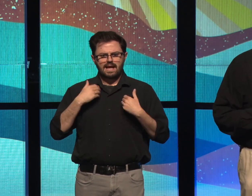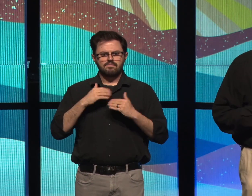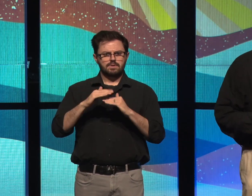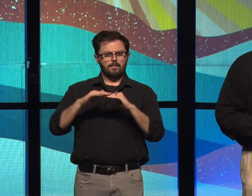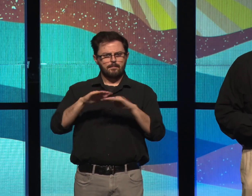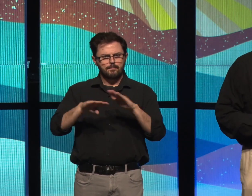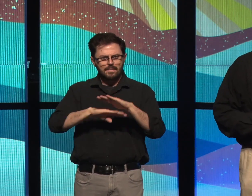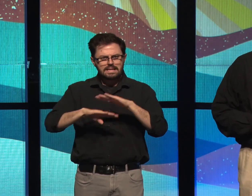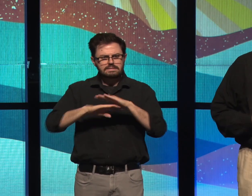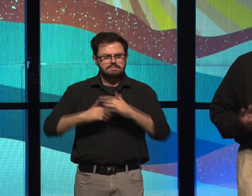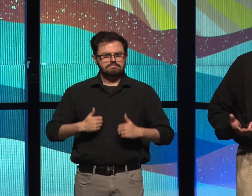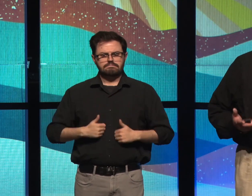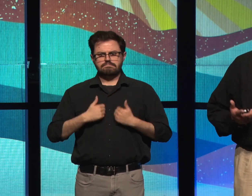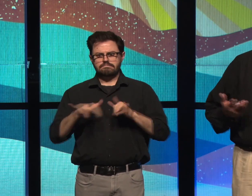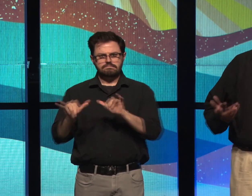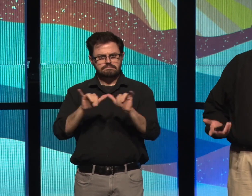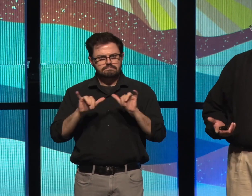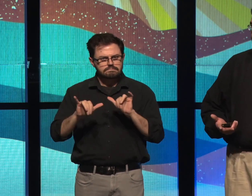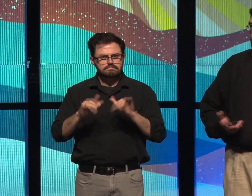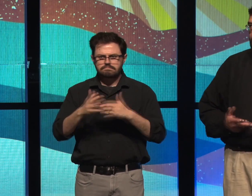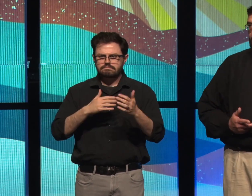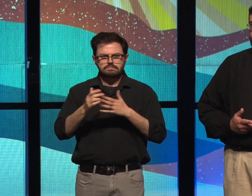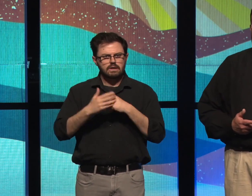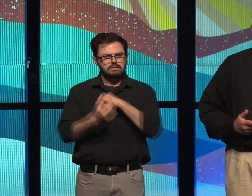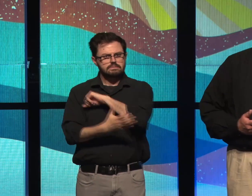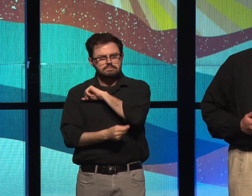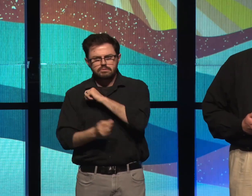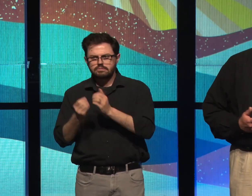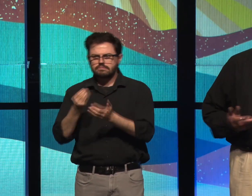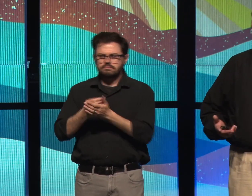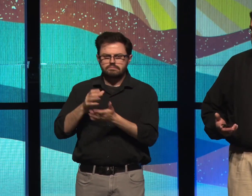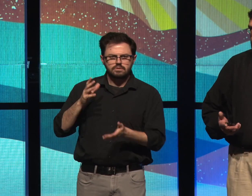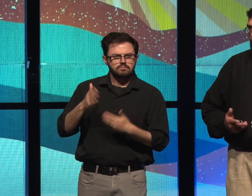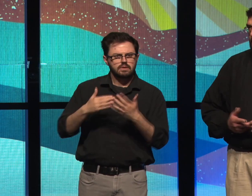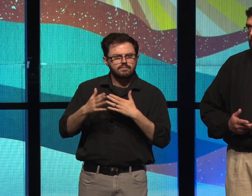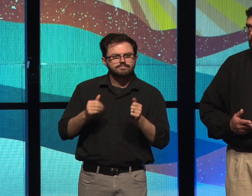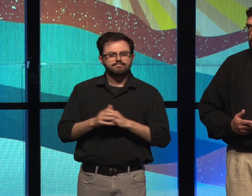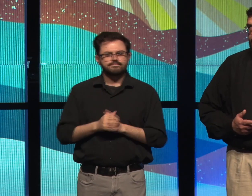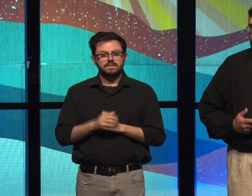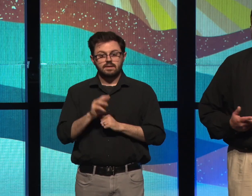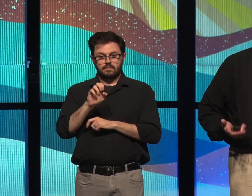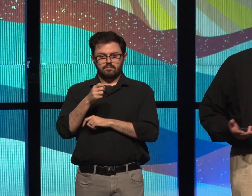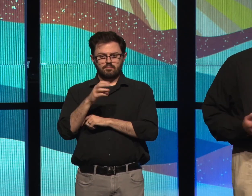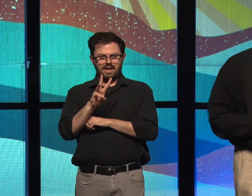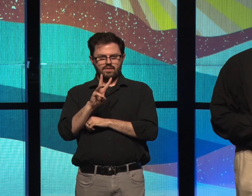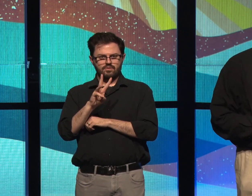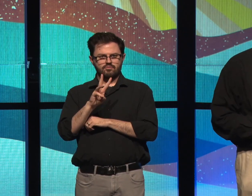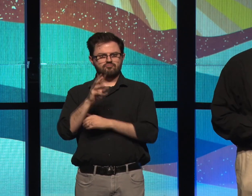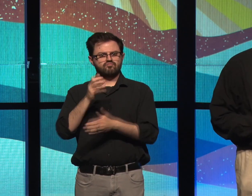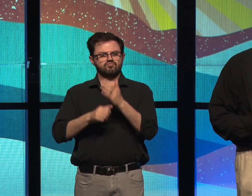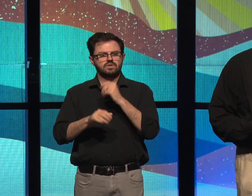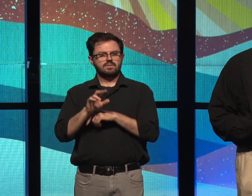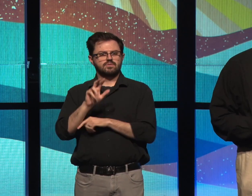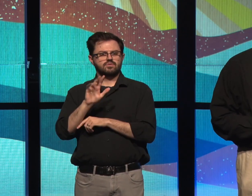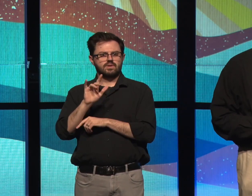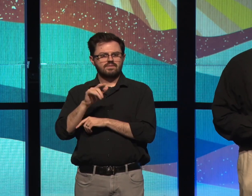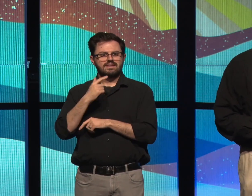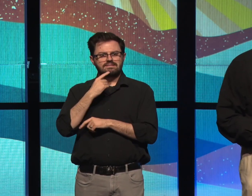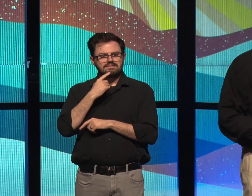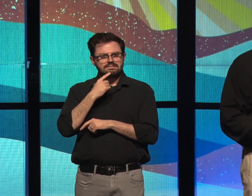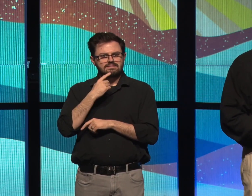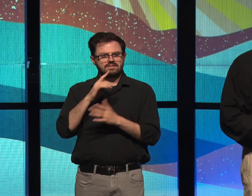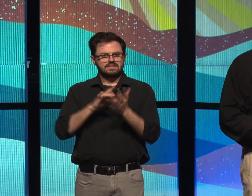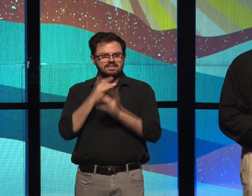Matthew 25, Jesus instructs us to care for the hungry, the thirsty, the stranger, the naked,